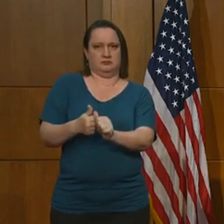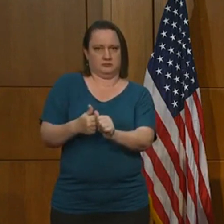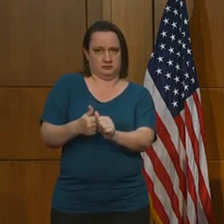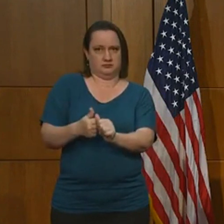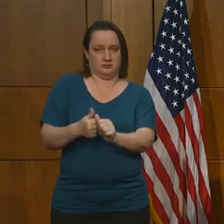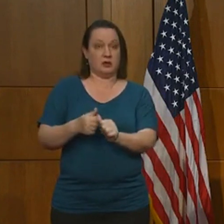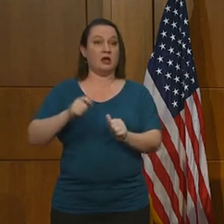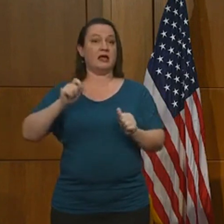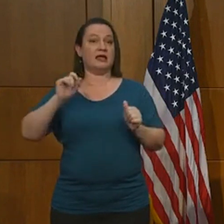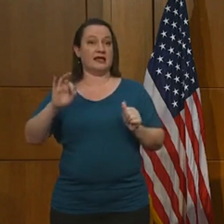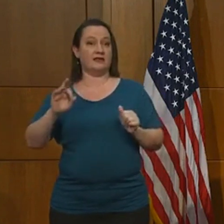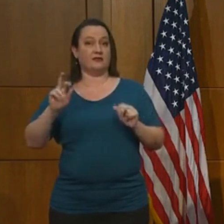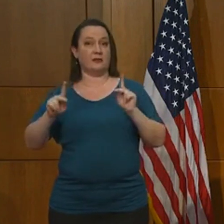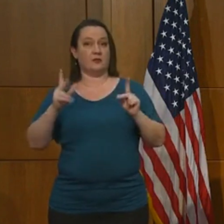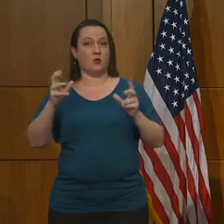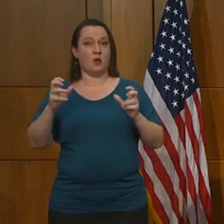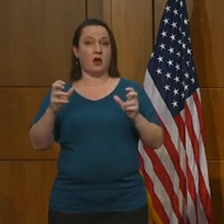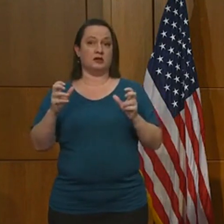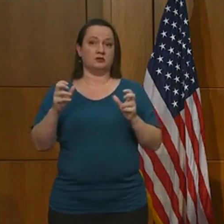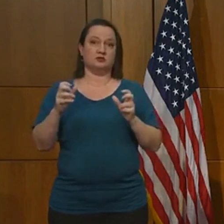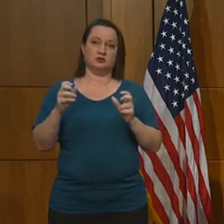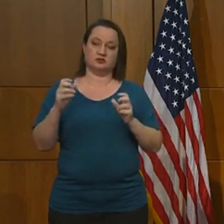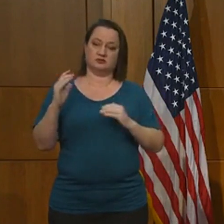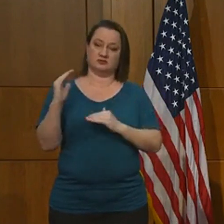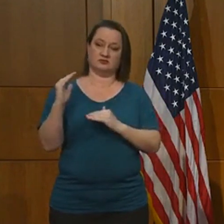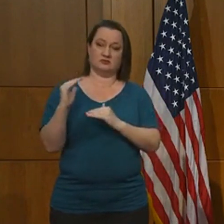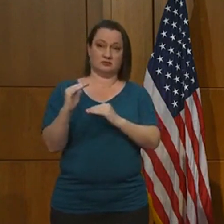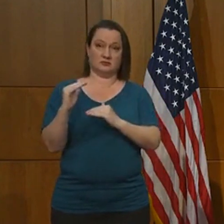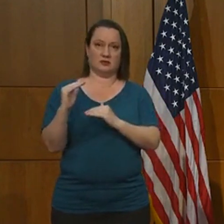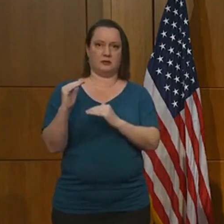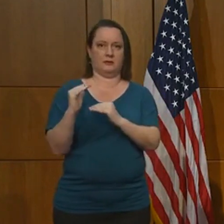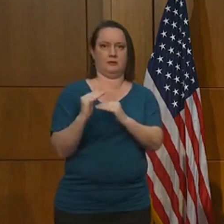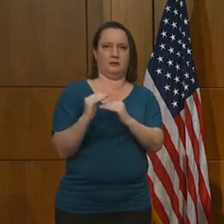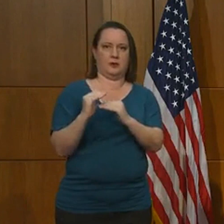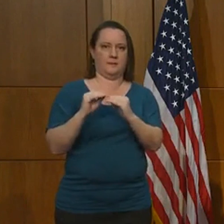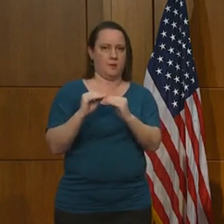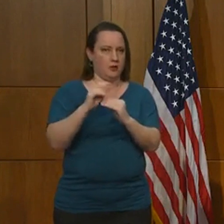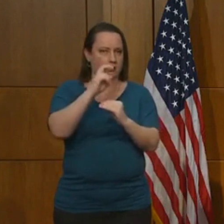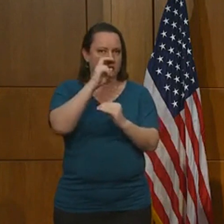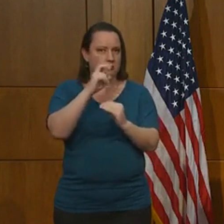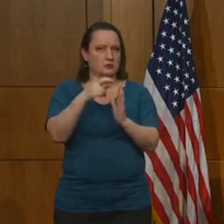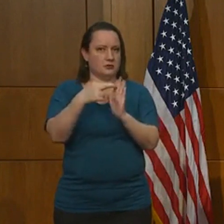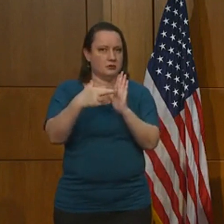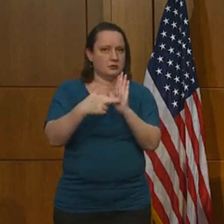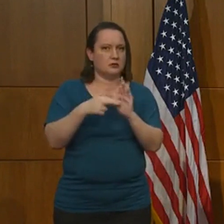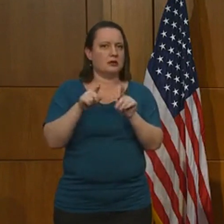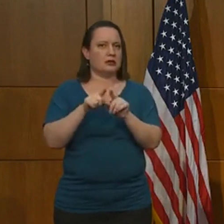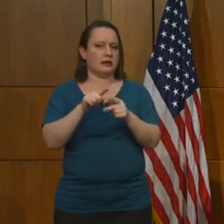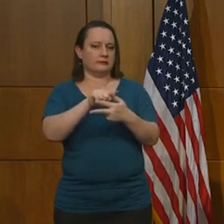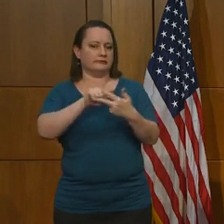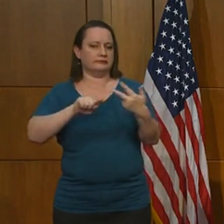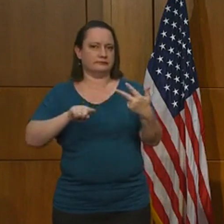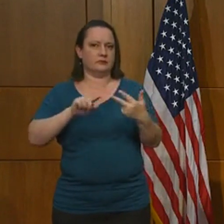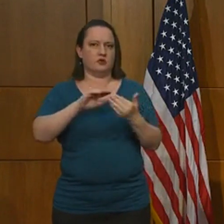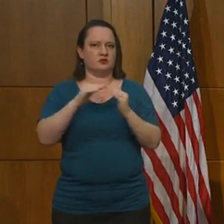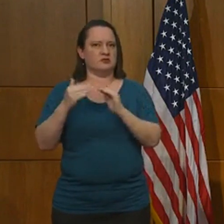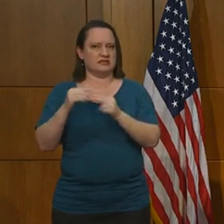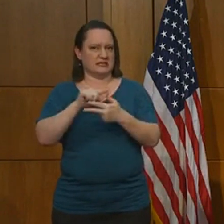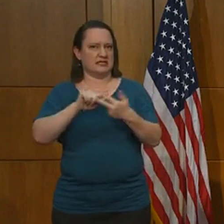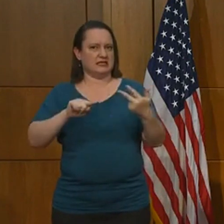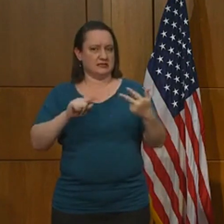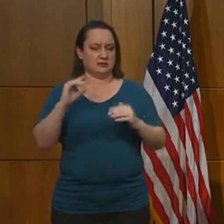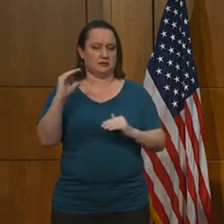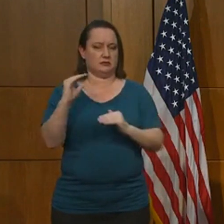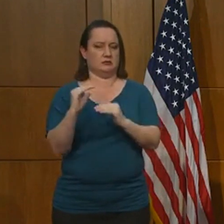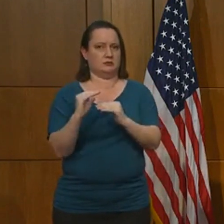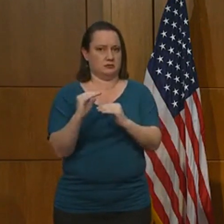if individuals want to raise the ceiling, such as they have done in Northern Virginia, the Eastern Shore, and Richmond, then we will have those discussions,